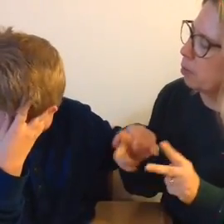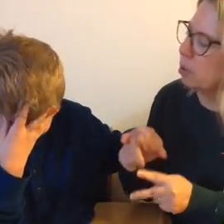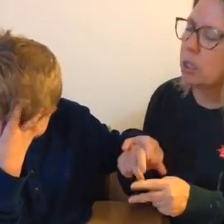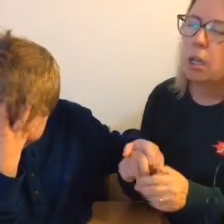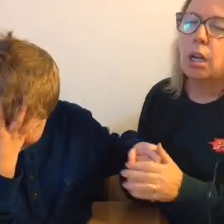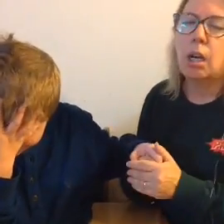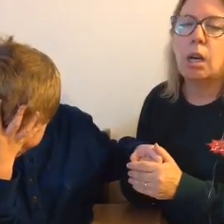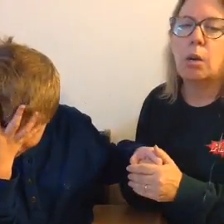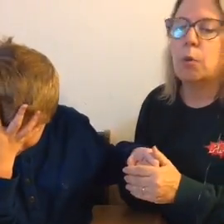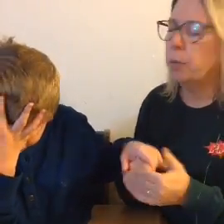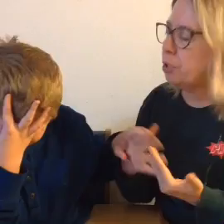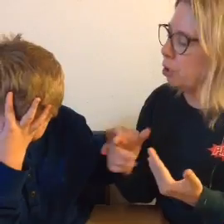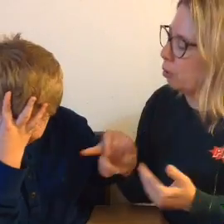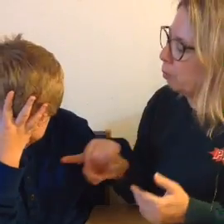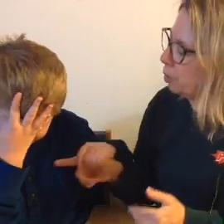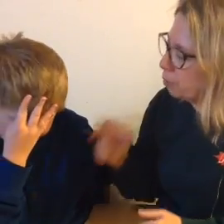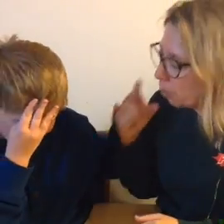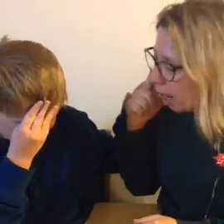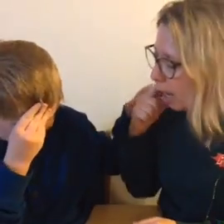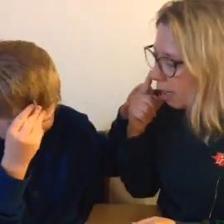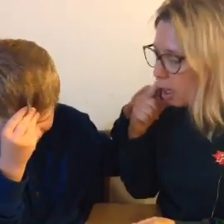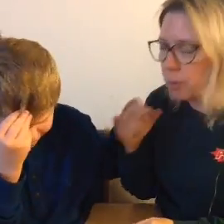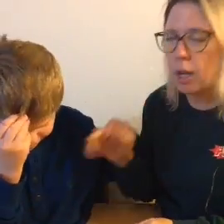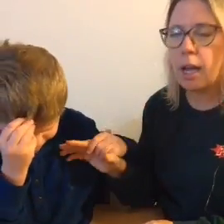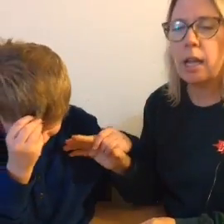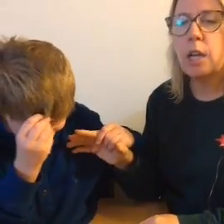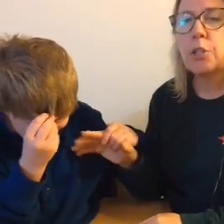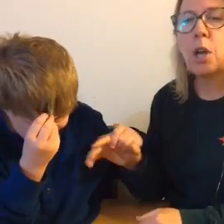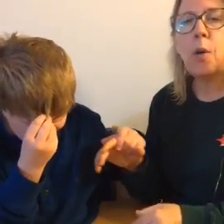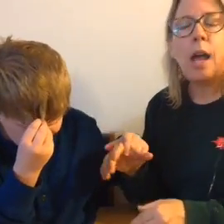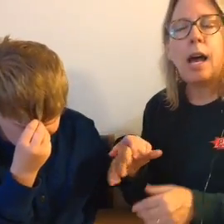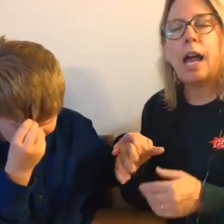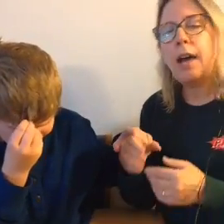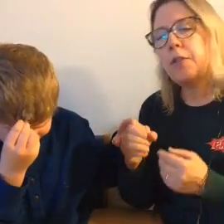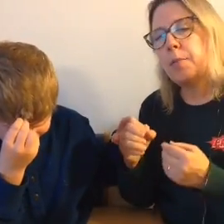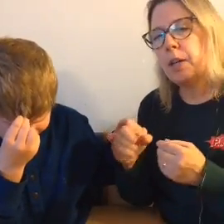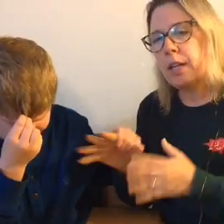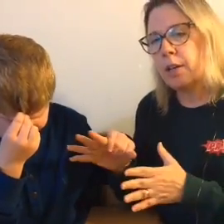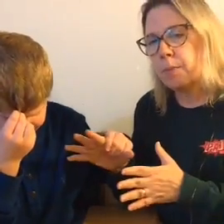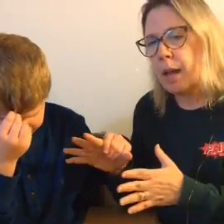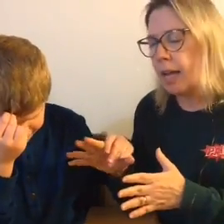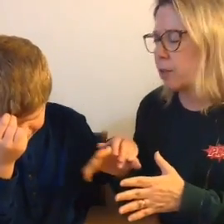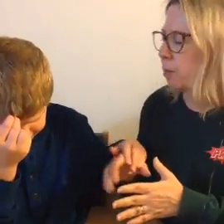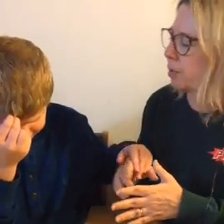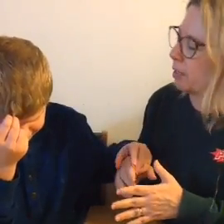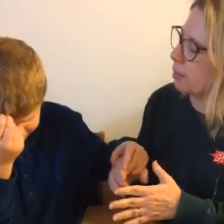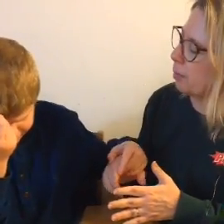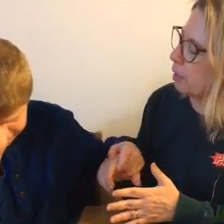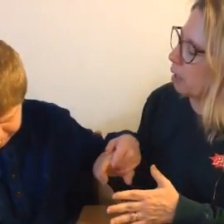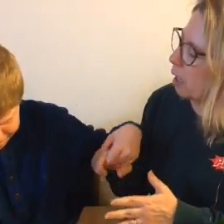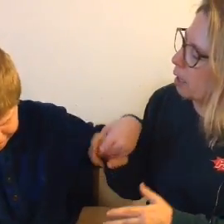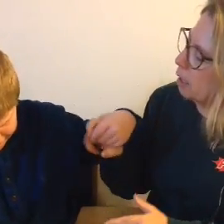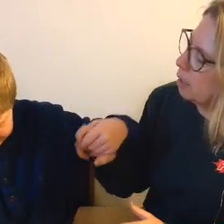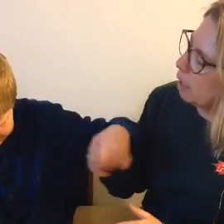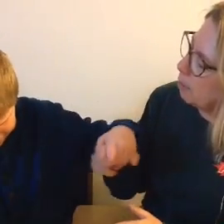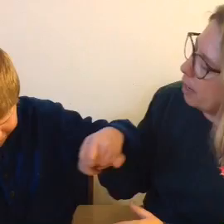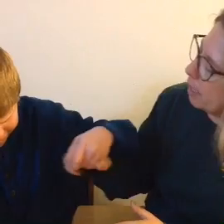people what we do when you cry, okay? So after the meltdown is passed, we'll say something like,